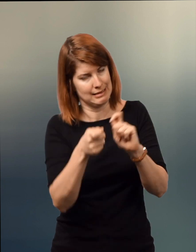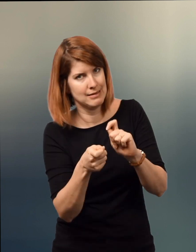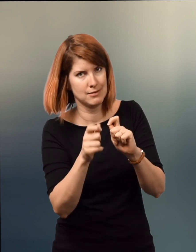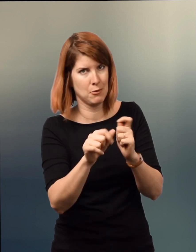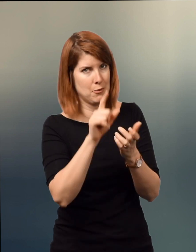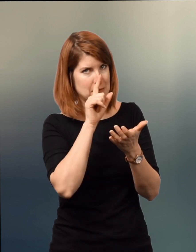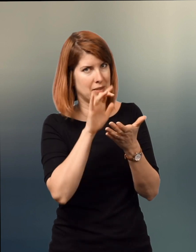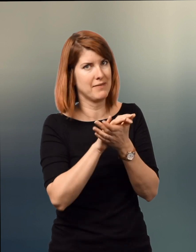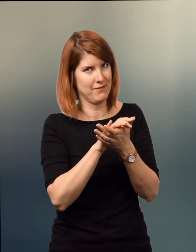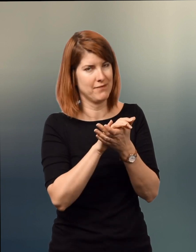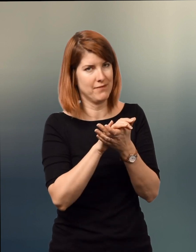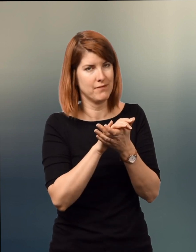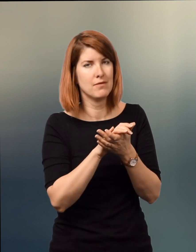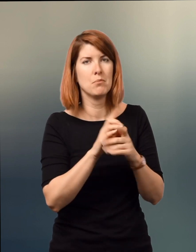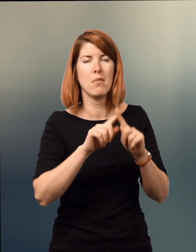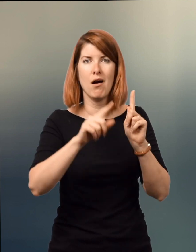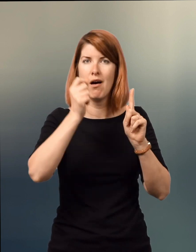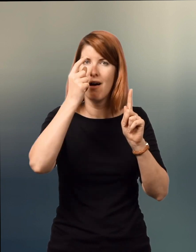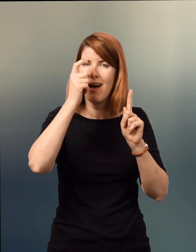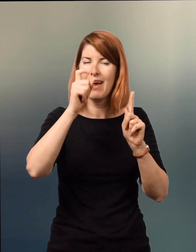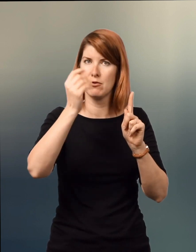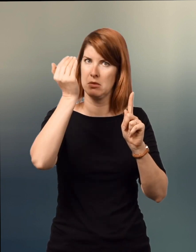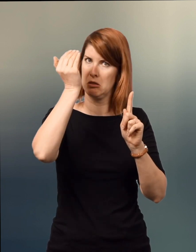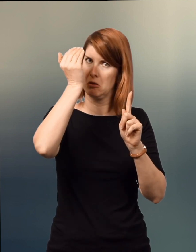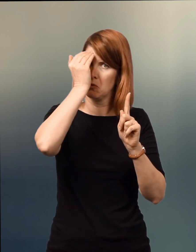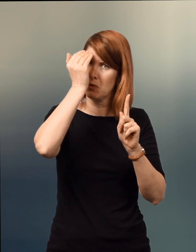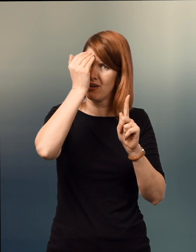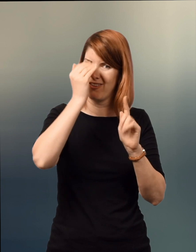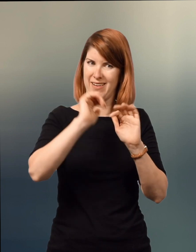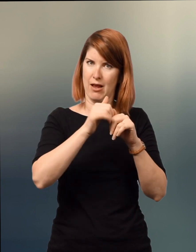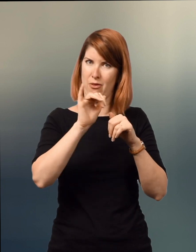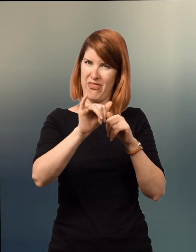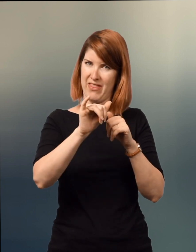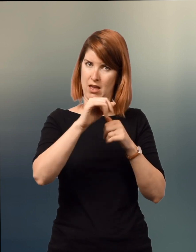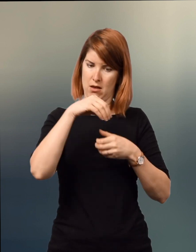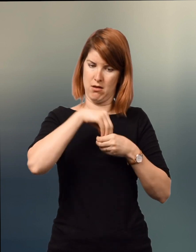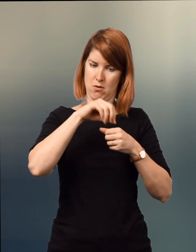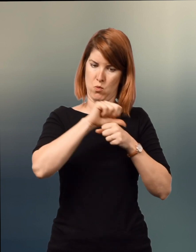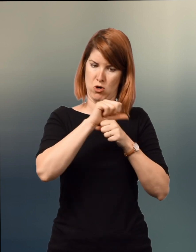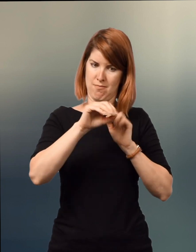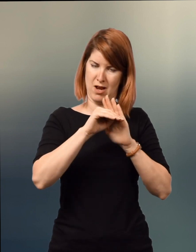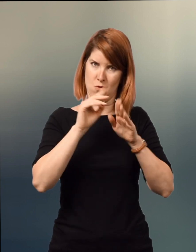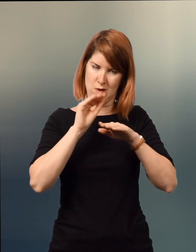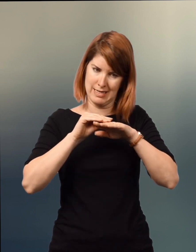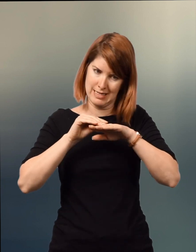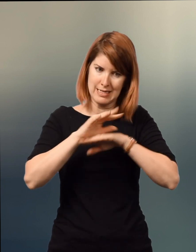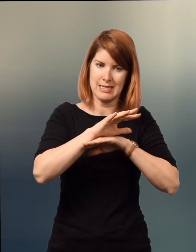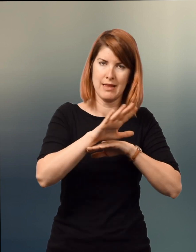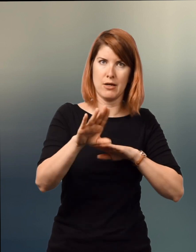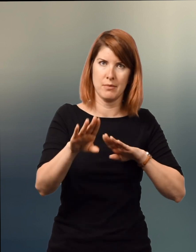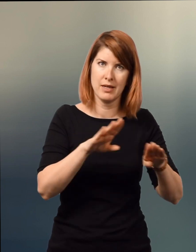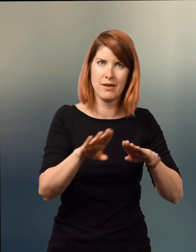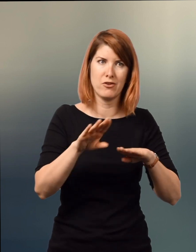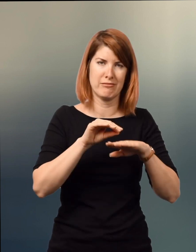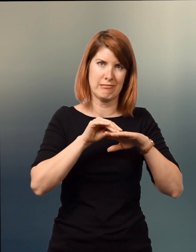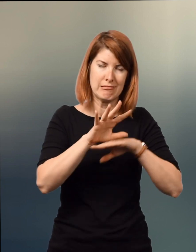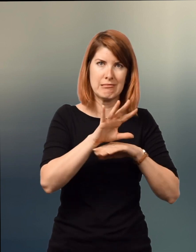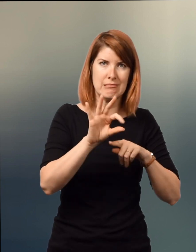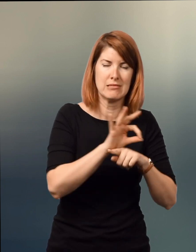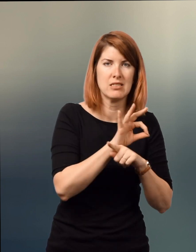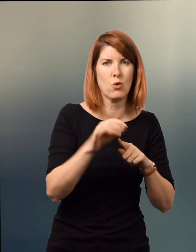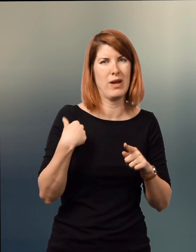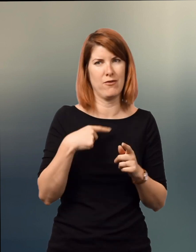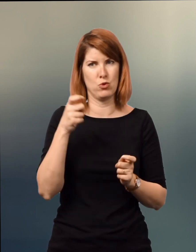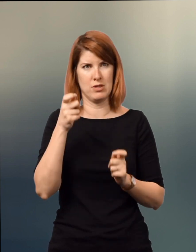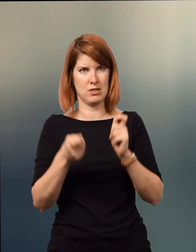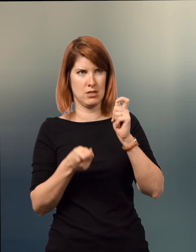these foundational beliefs. But we must be aware of them and their influence on the child's functioning and tailor our interventions to address